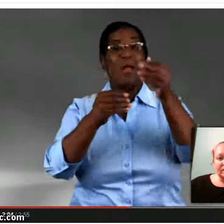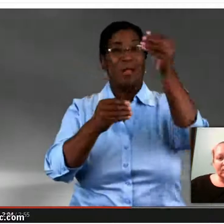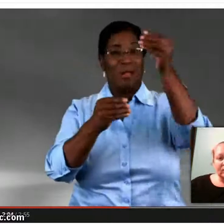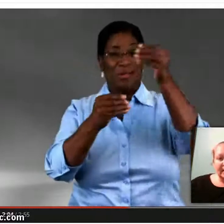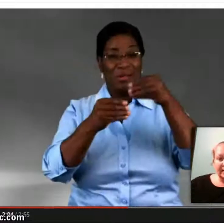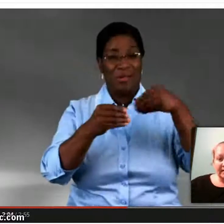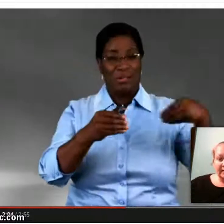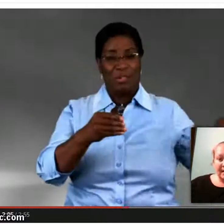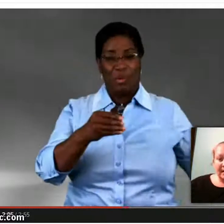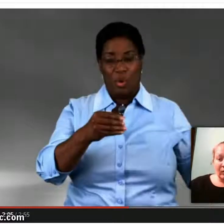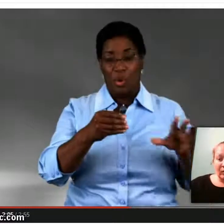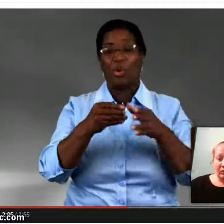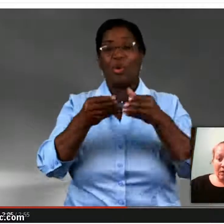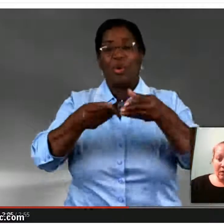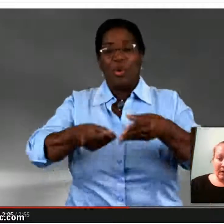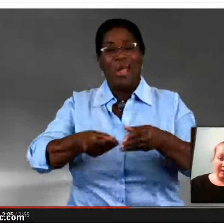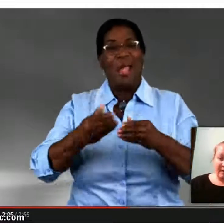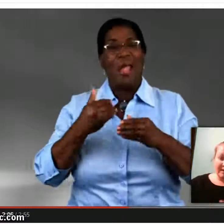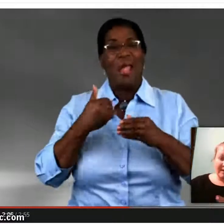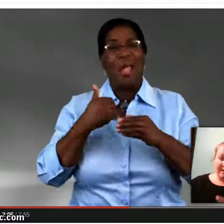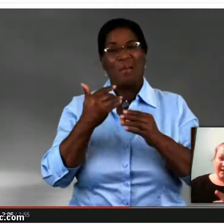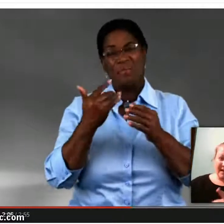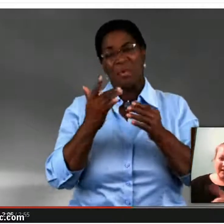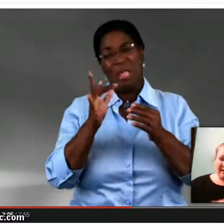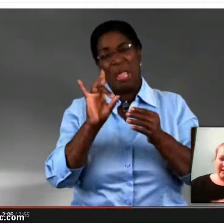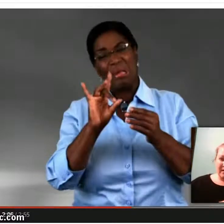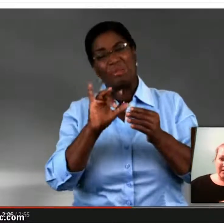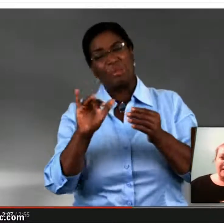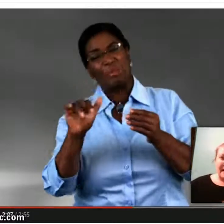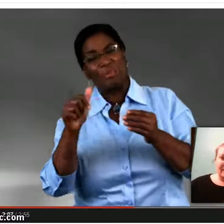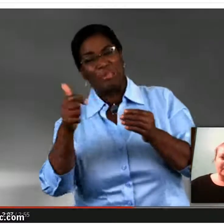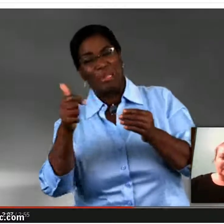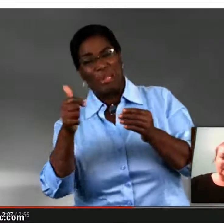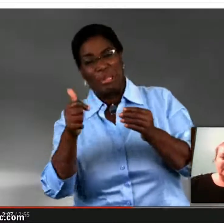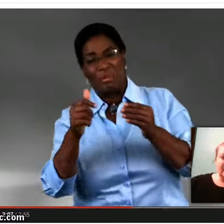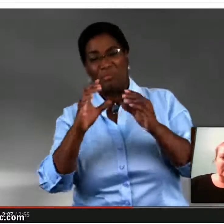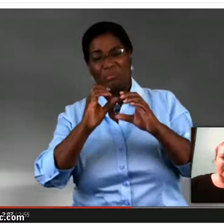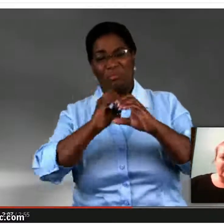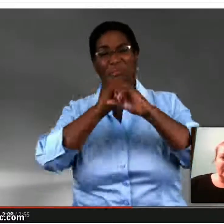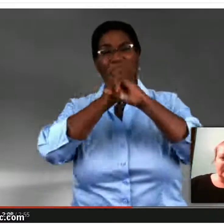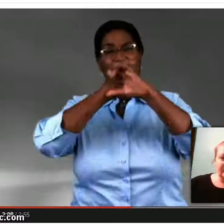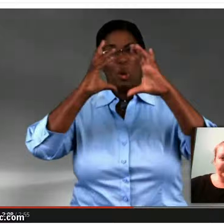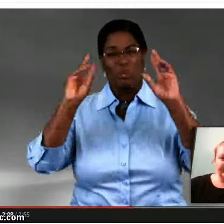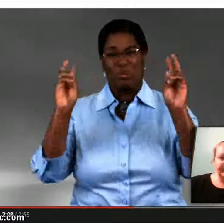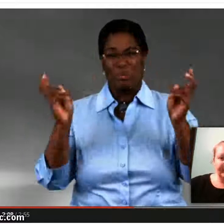do is cut around it, like kind of like a cloud shape.